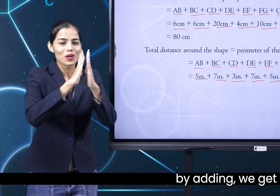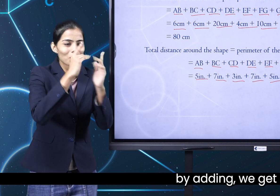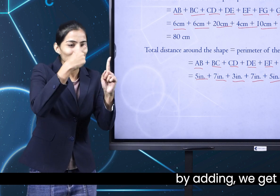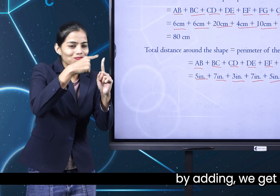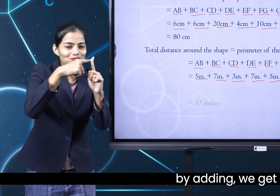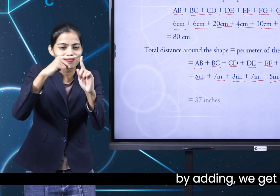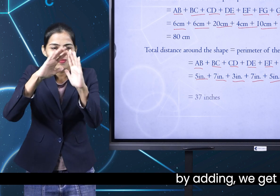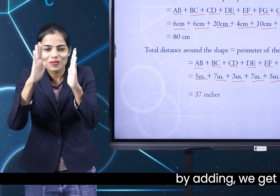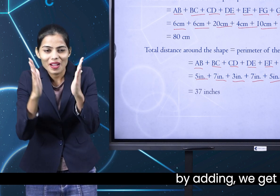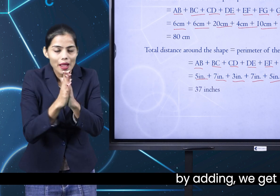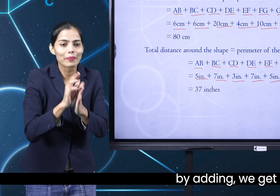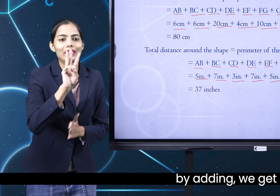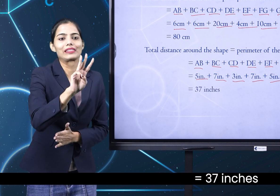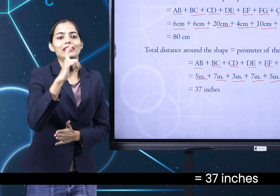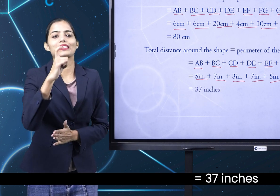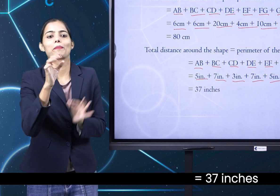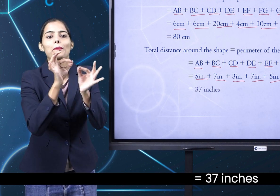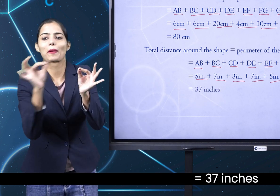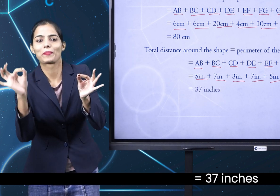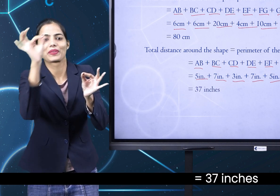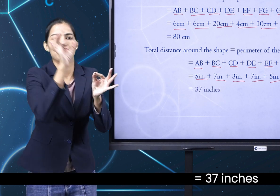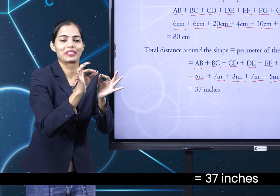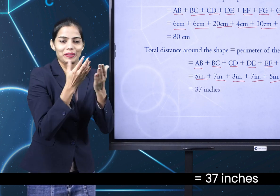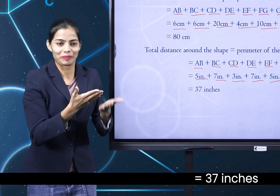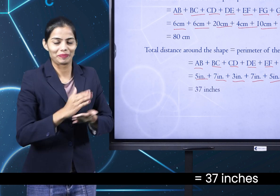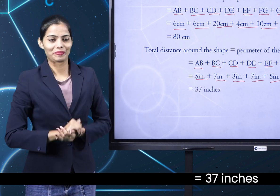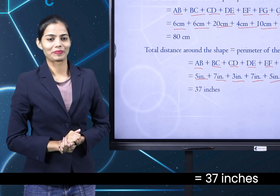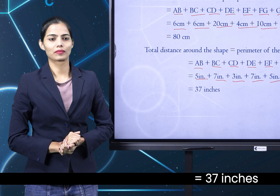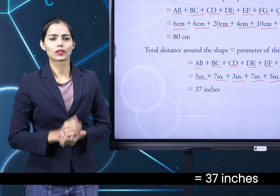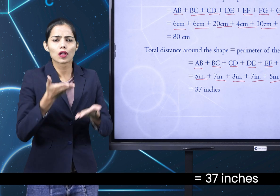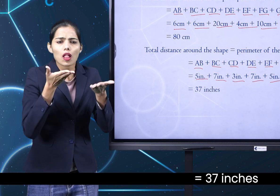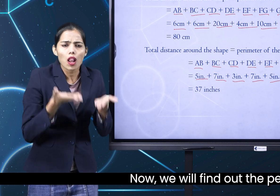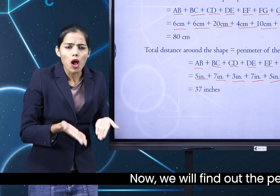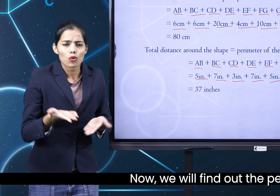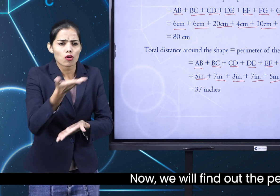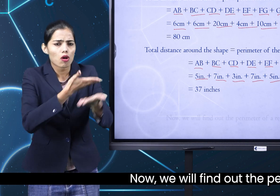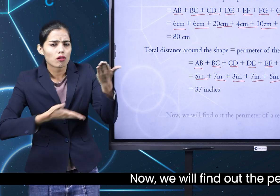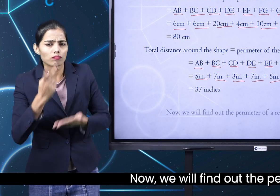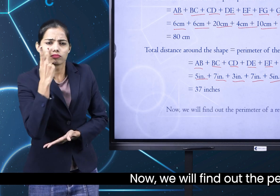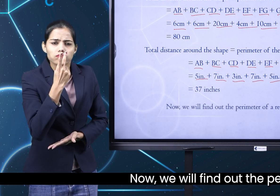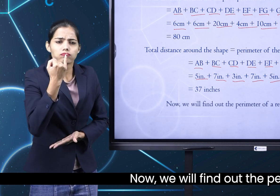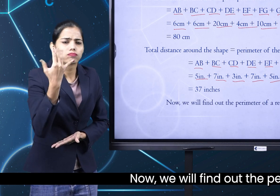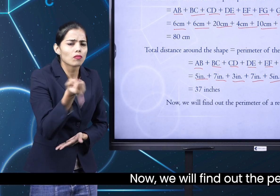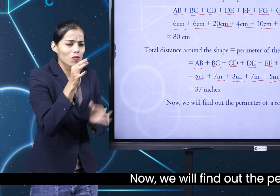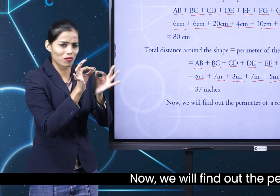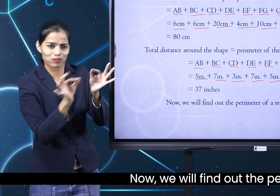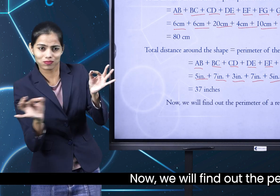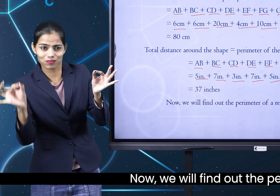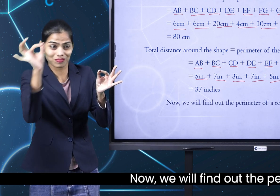By adding, we get is equal to 37 inches. Now, we will find out the perimeter of